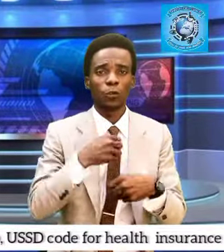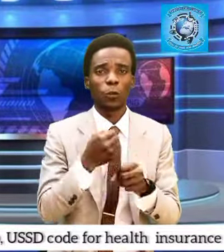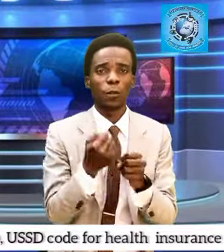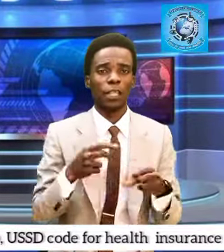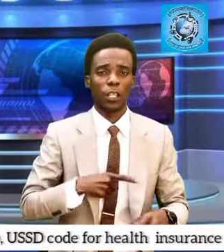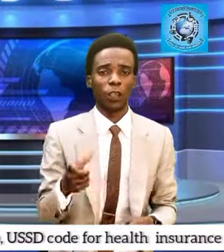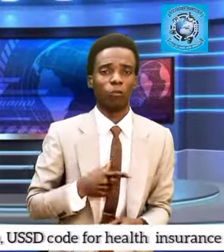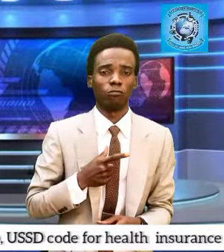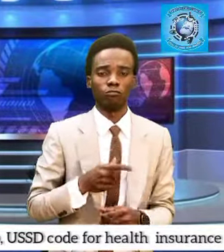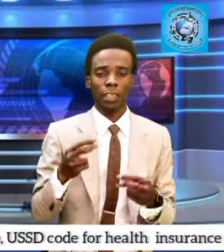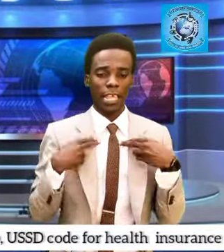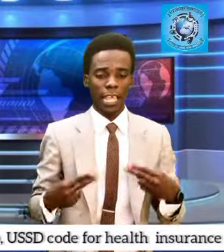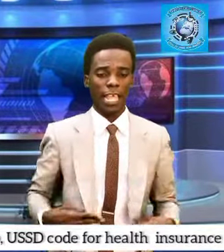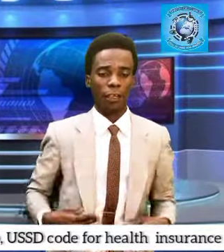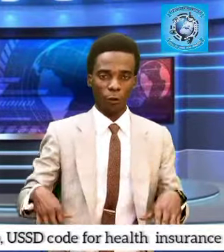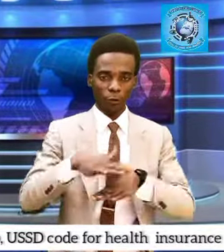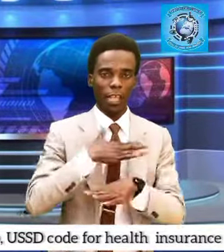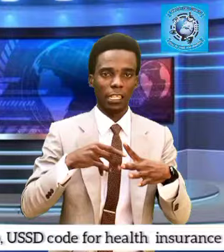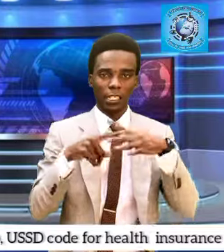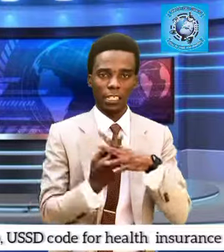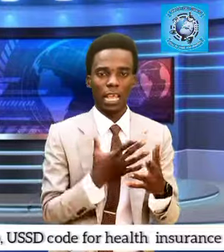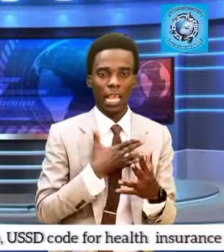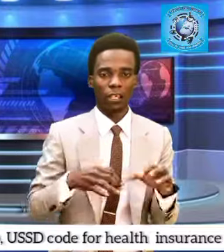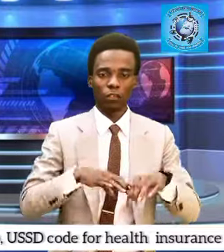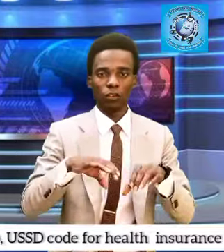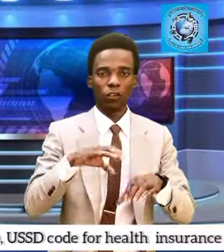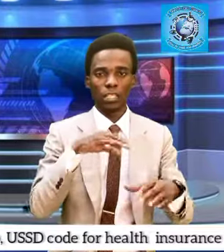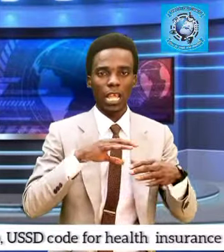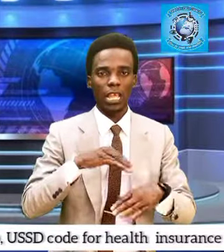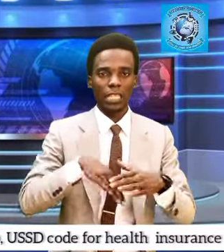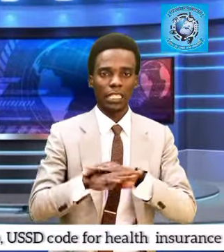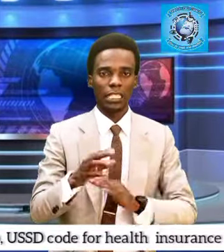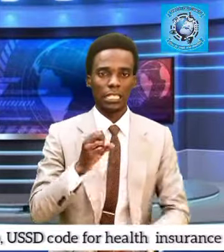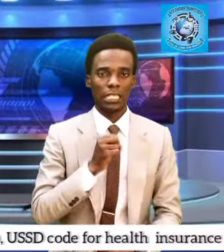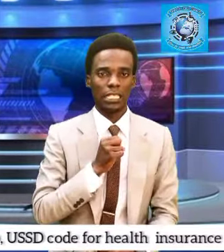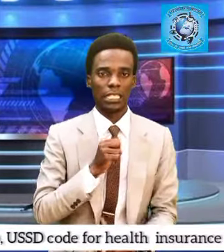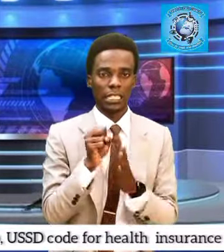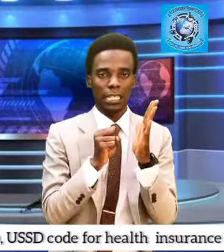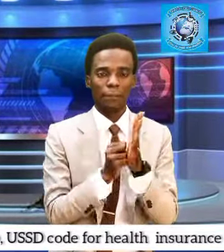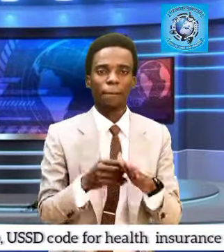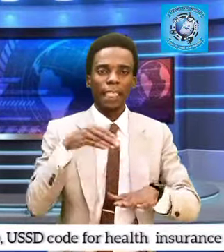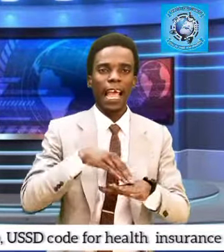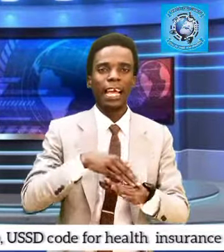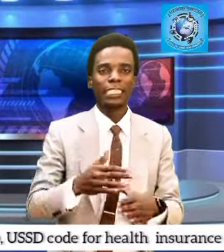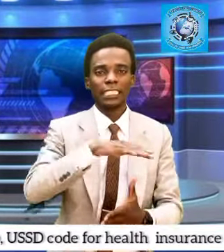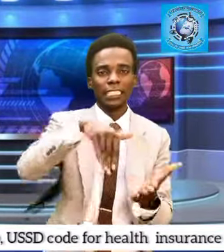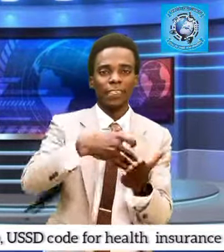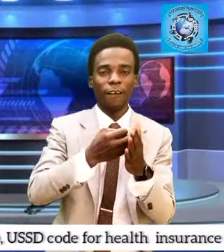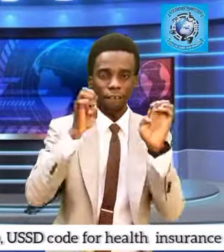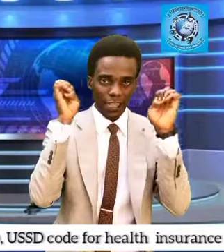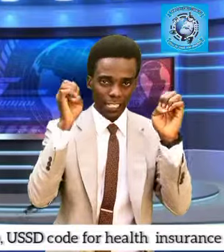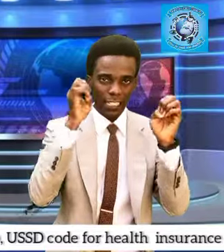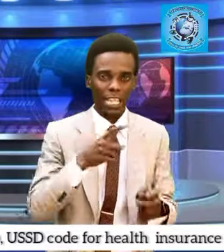health coverage and adopted and implemented across the state. As the center of excellence,